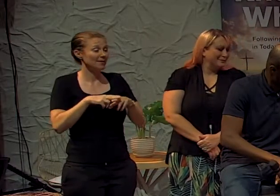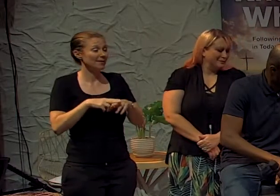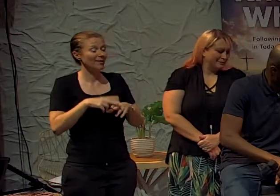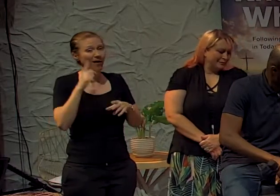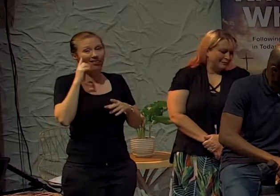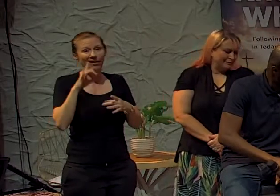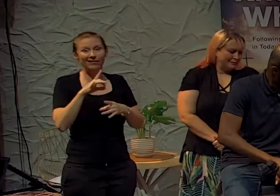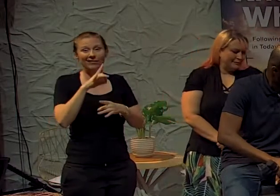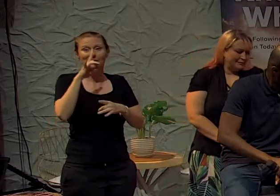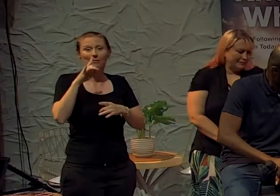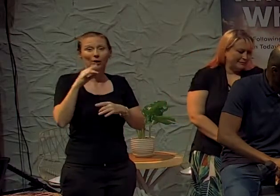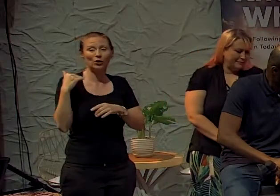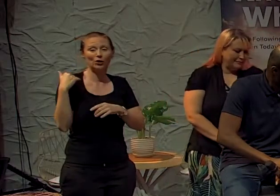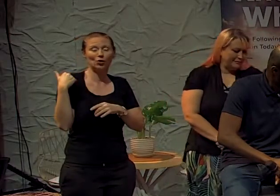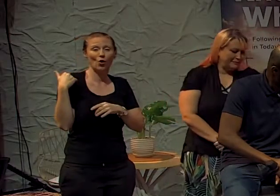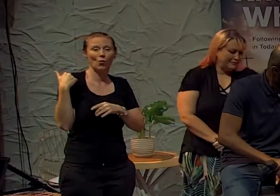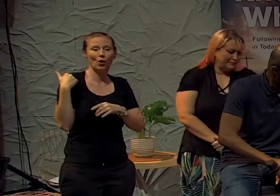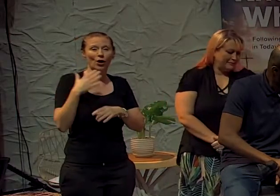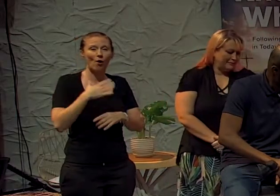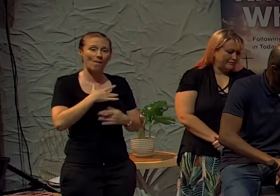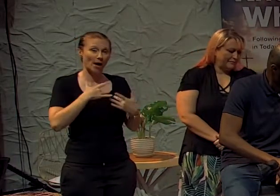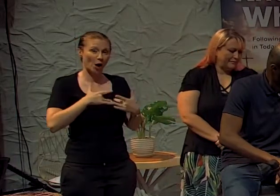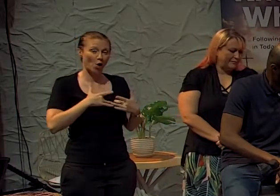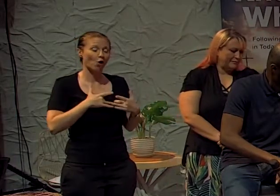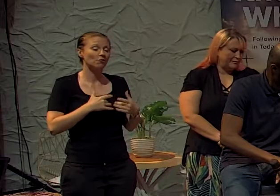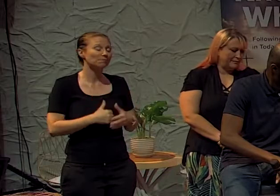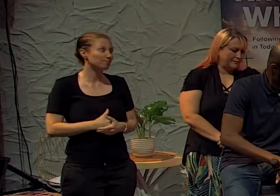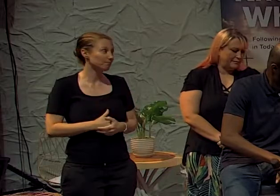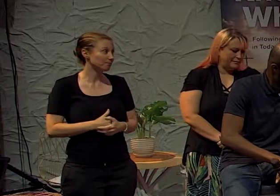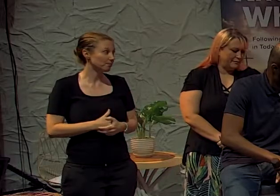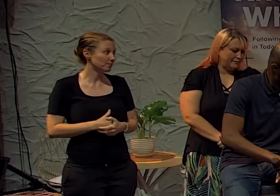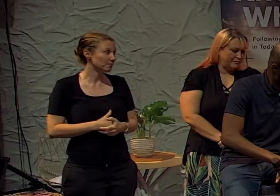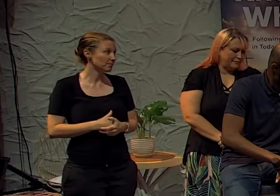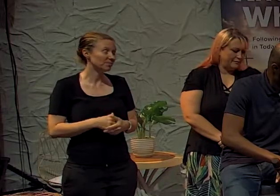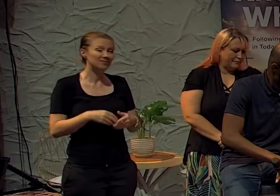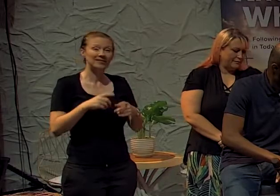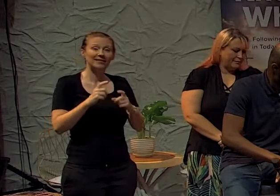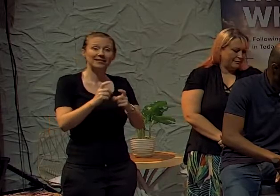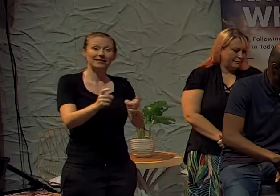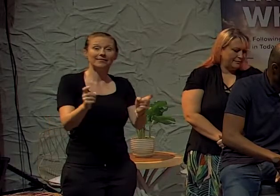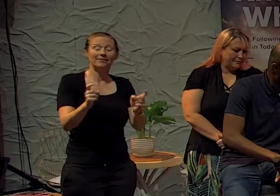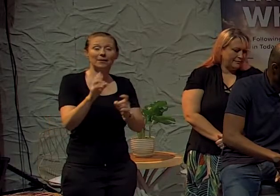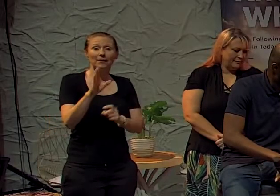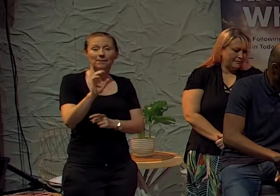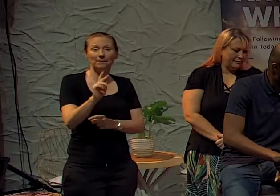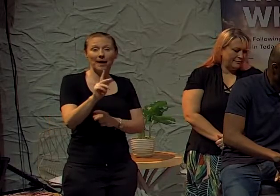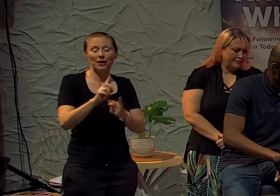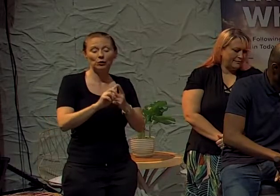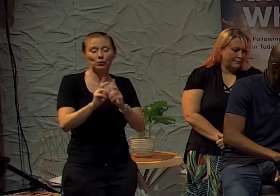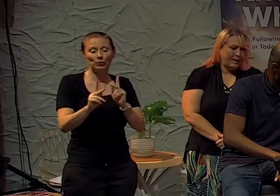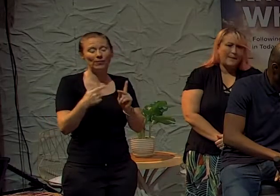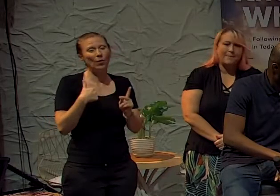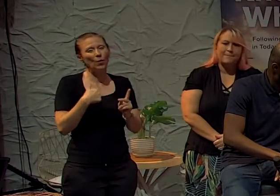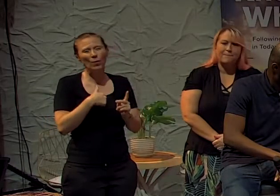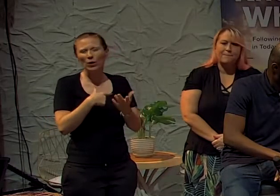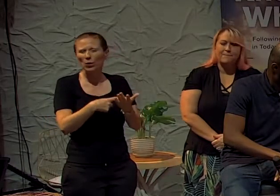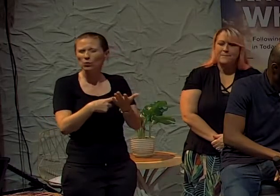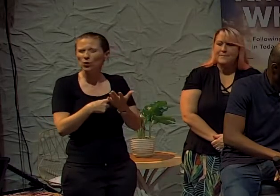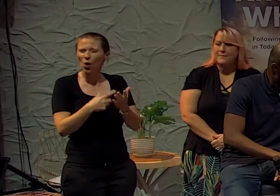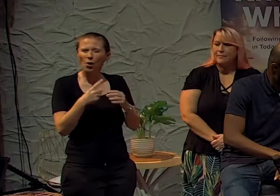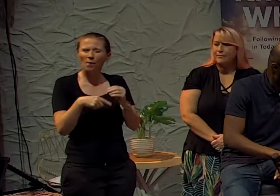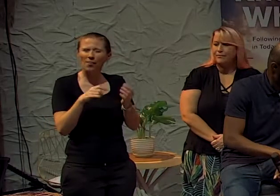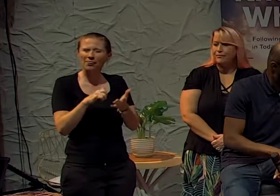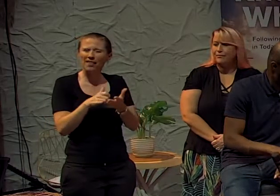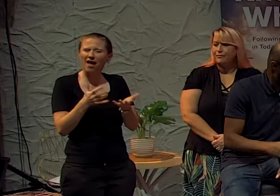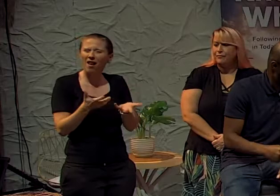just kind of started working on my heart here on giving back to people, and we don't talk about that a lot because